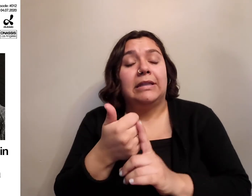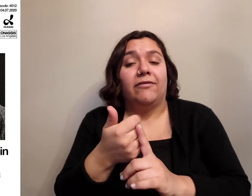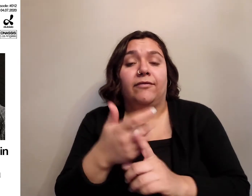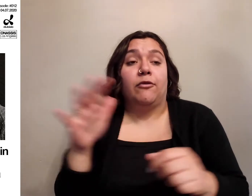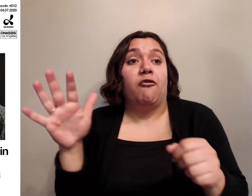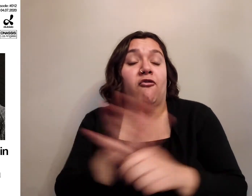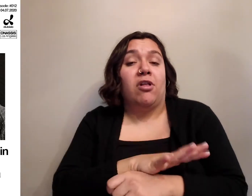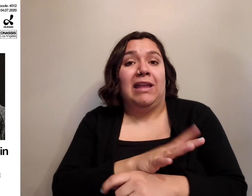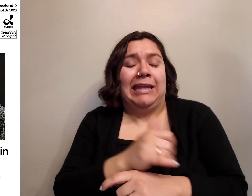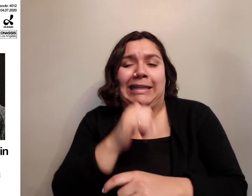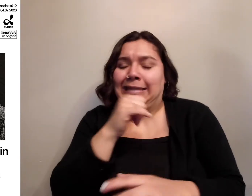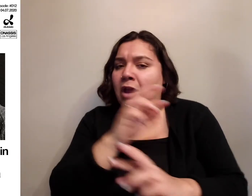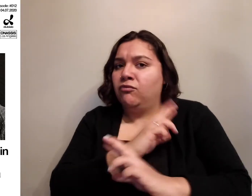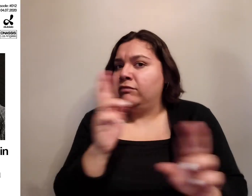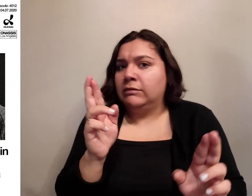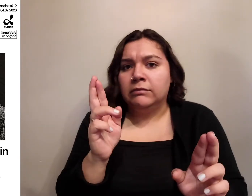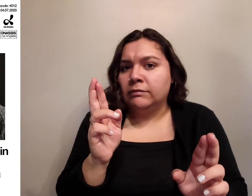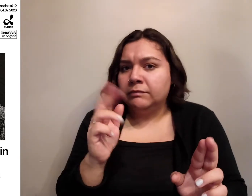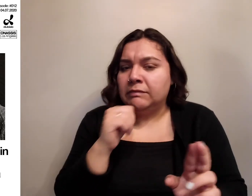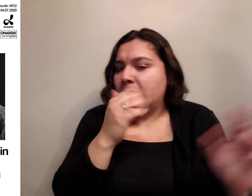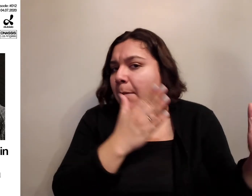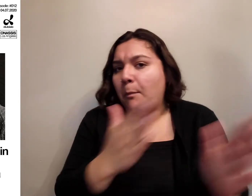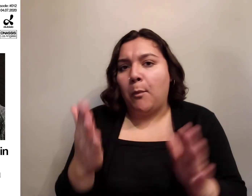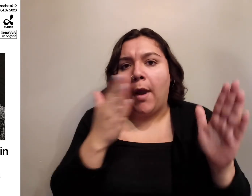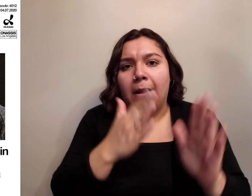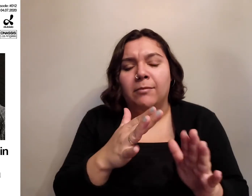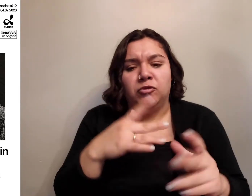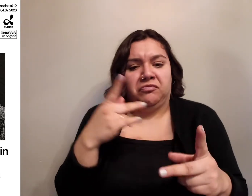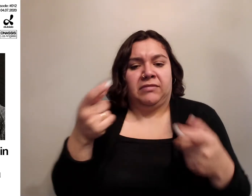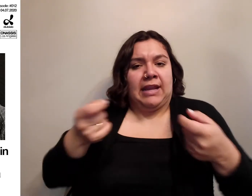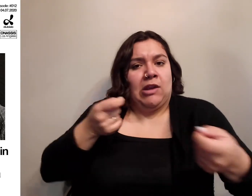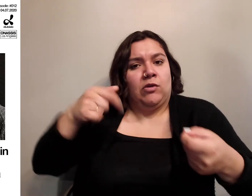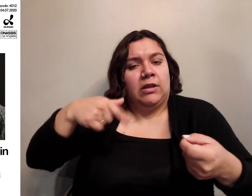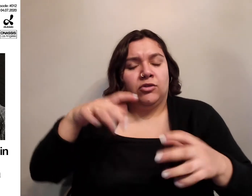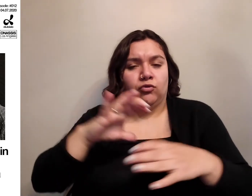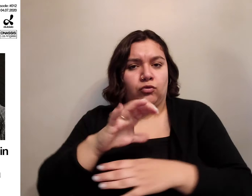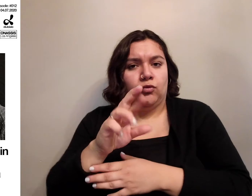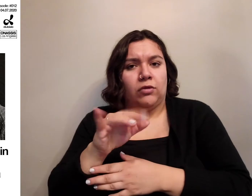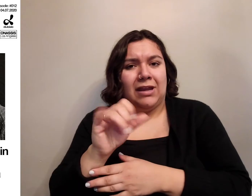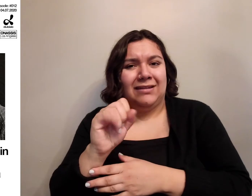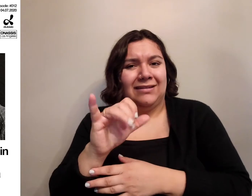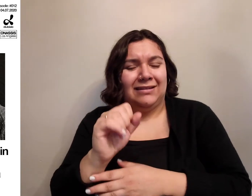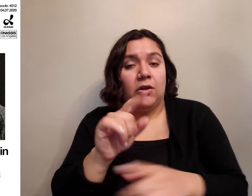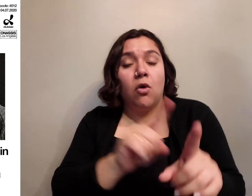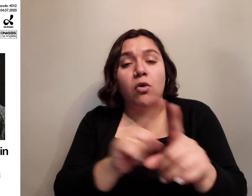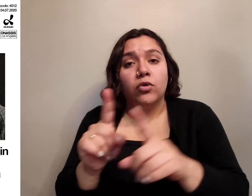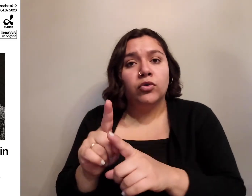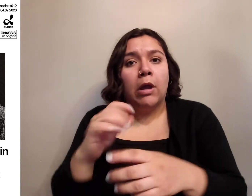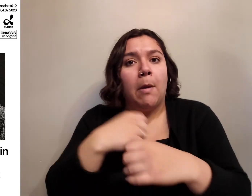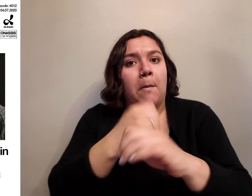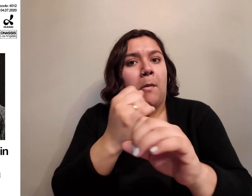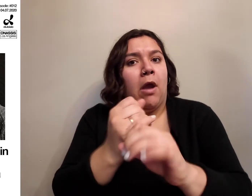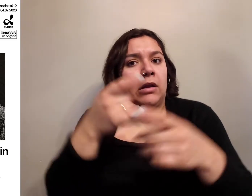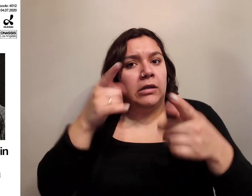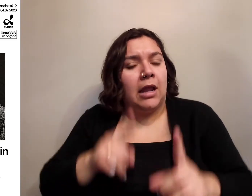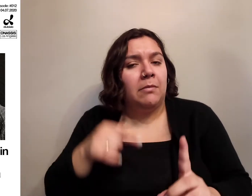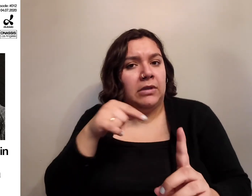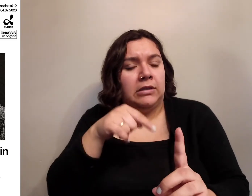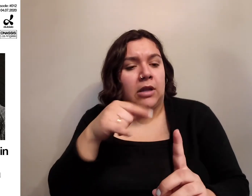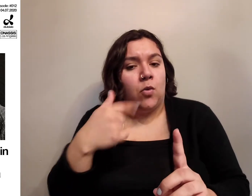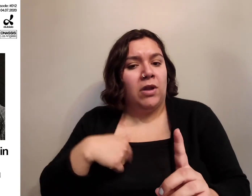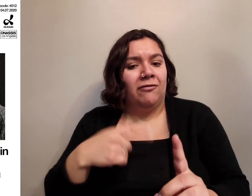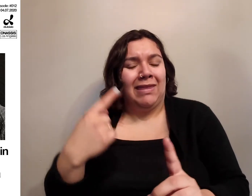completely ill-equipped to deal with this crisis, is also a product of what has been